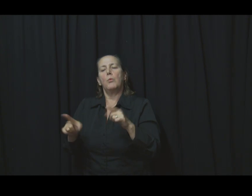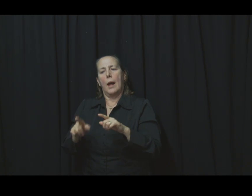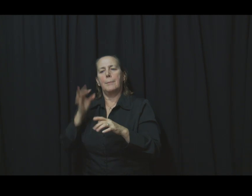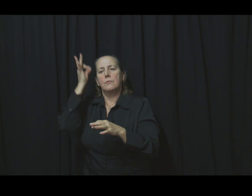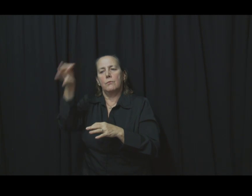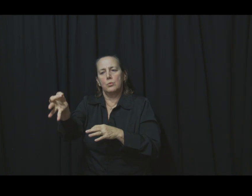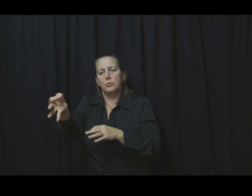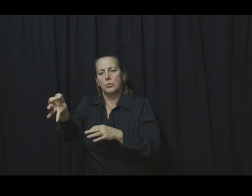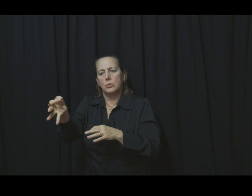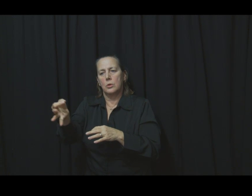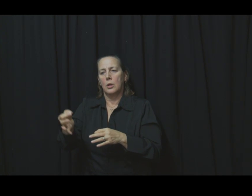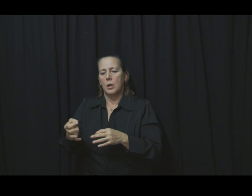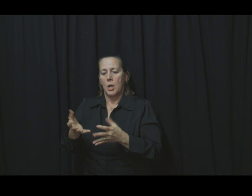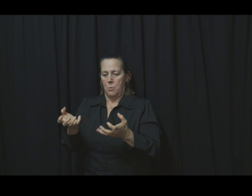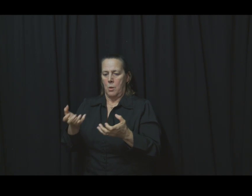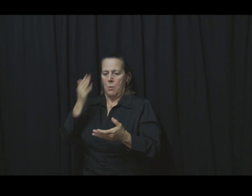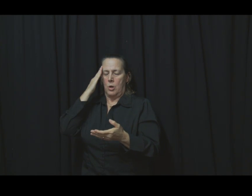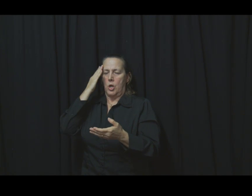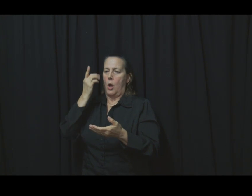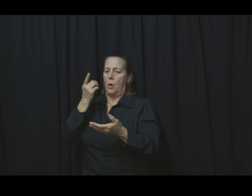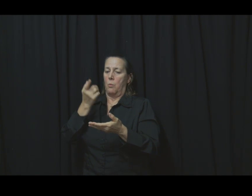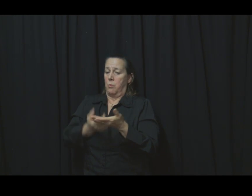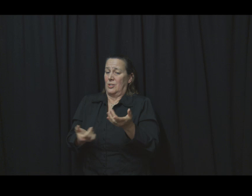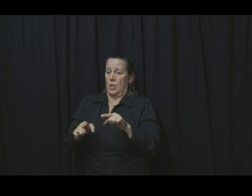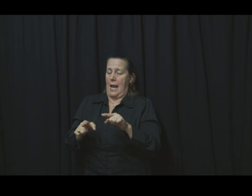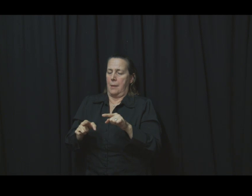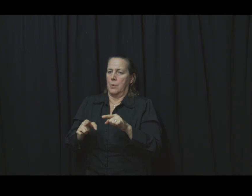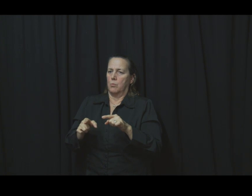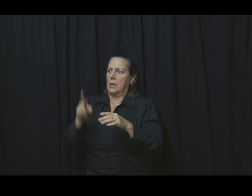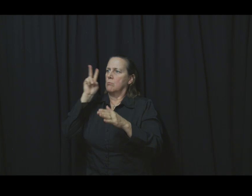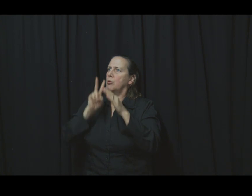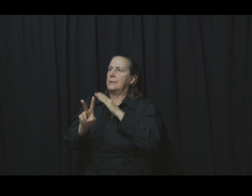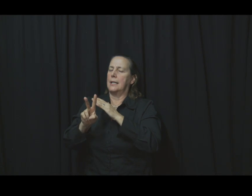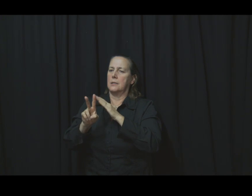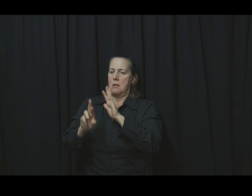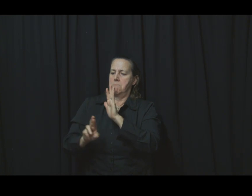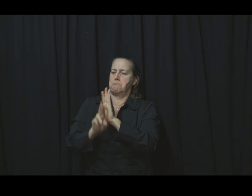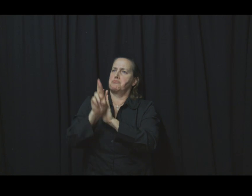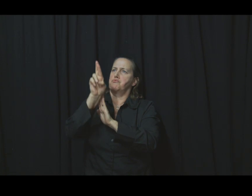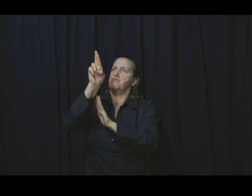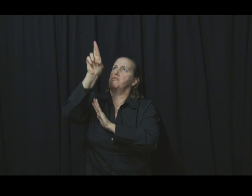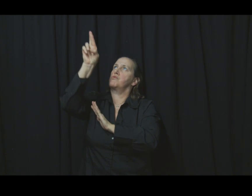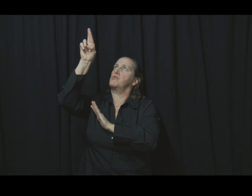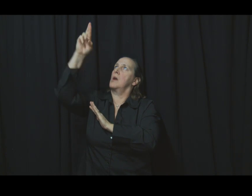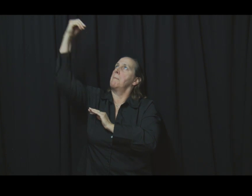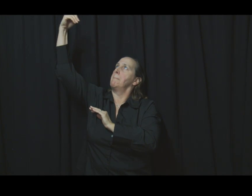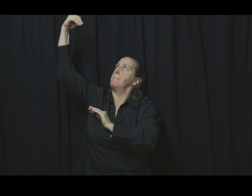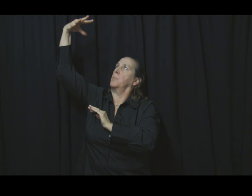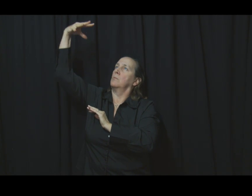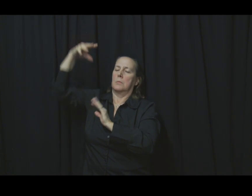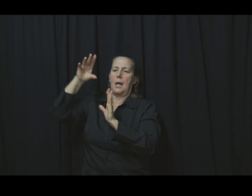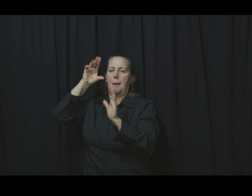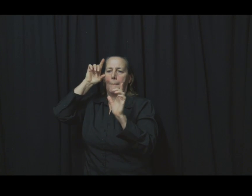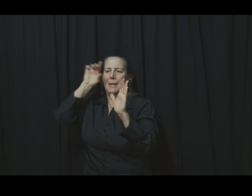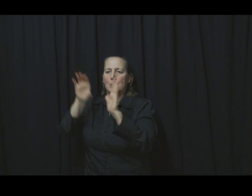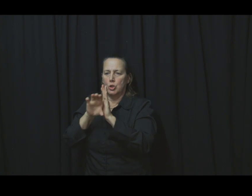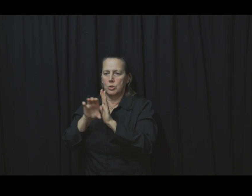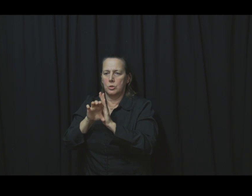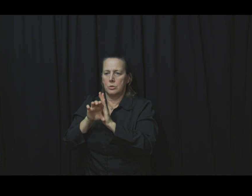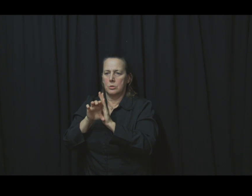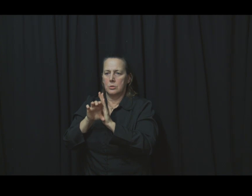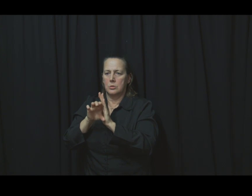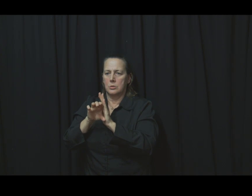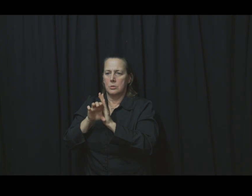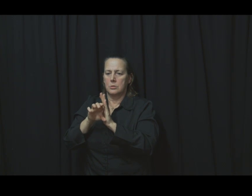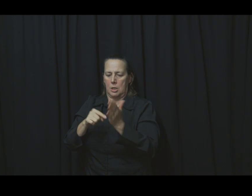can predict that we can put a spacecraft in orbit and take a picture of Washington, D.C. We can predict that if we provide this